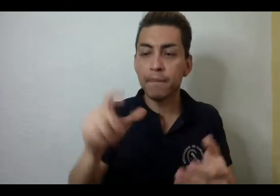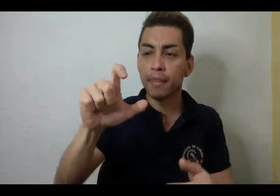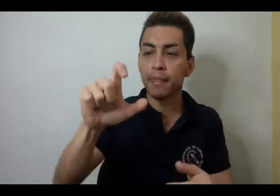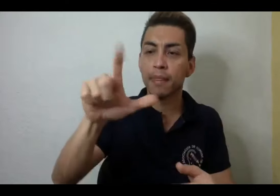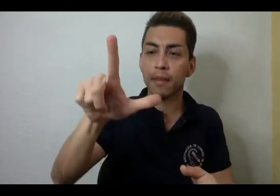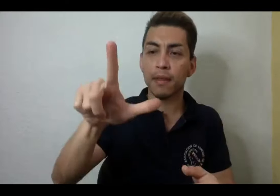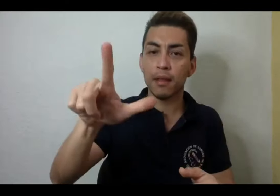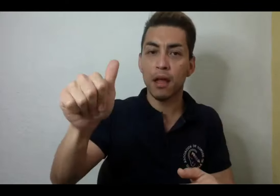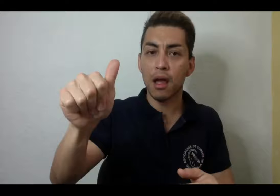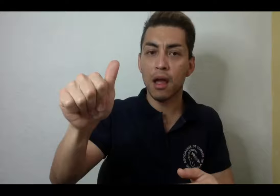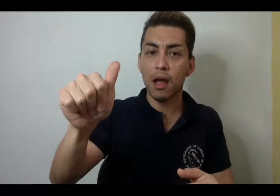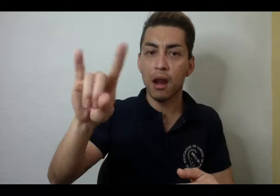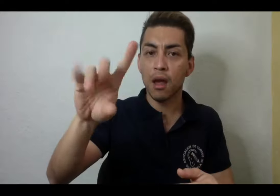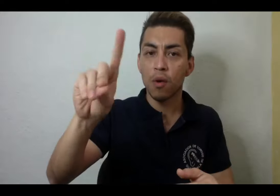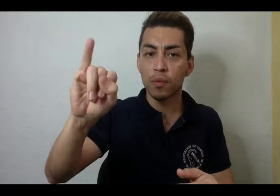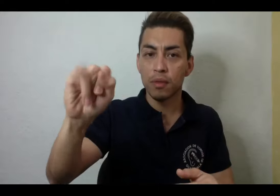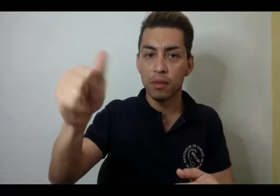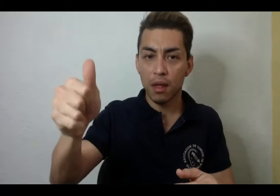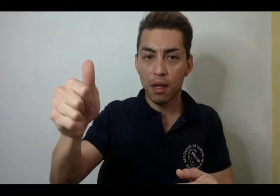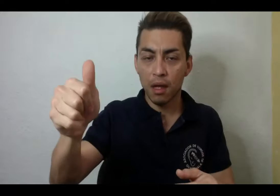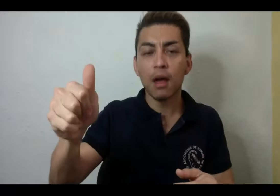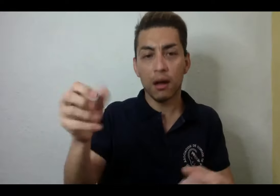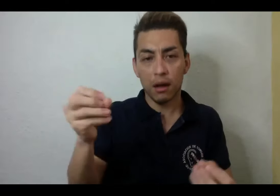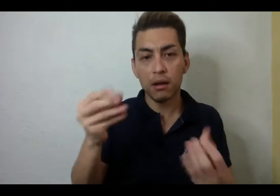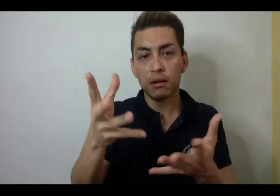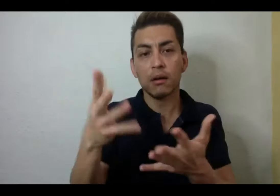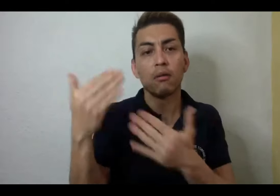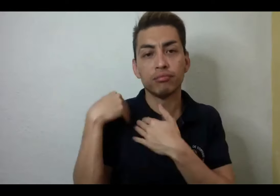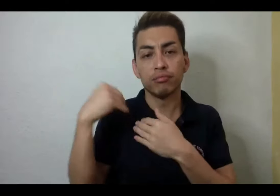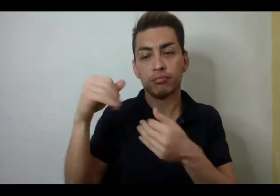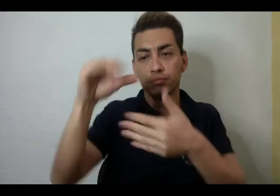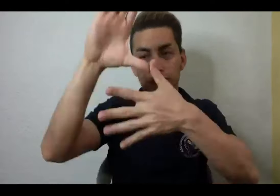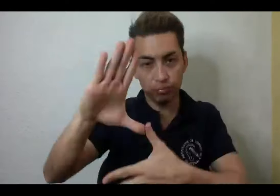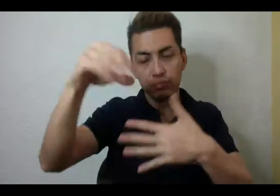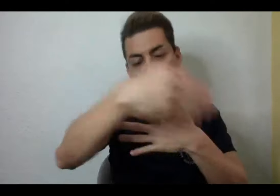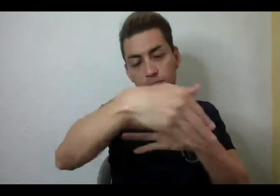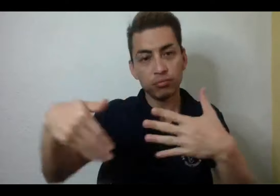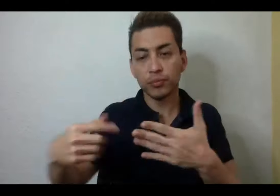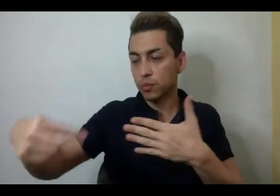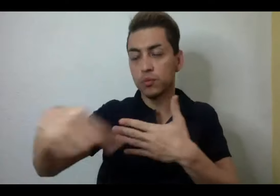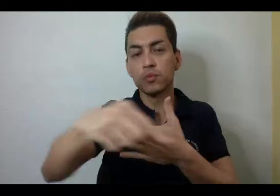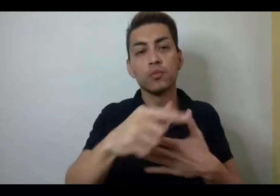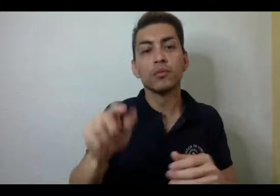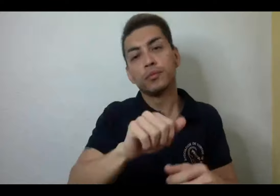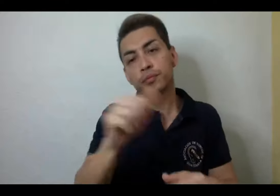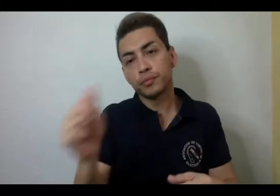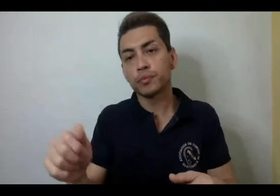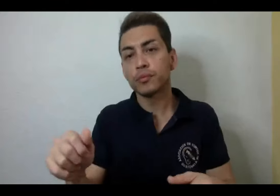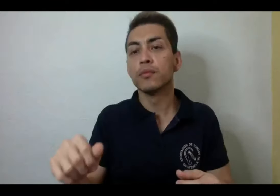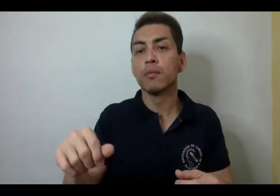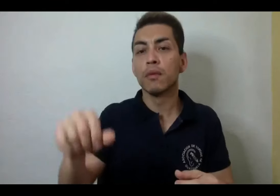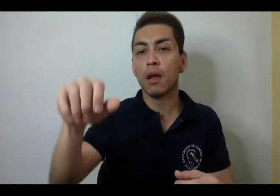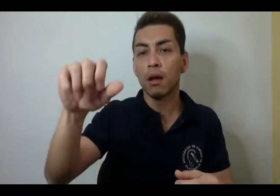of the Regional Bureau for Education in Latin America and the Caribbean, Oreal UNESCO Santiago, and Sadia Sánchez Vegas, Director of